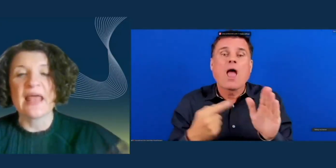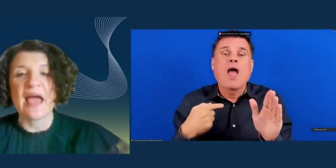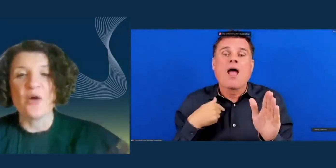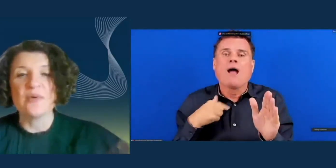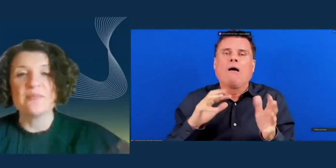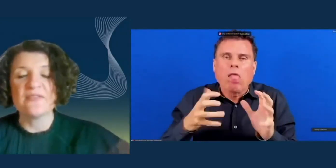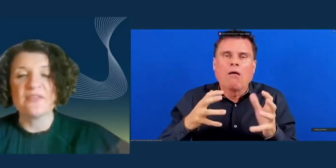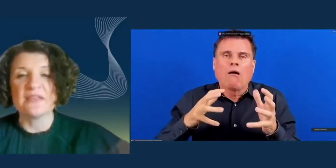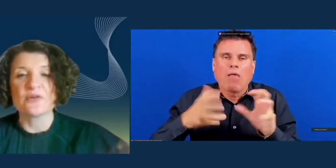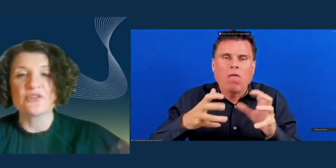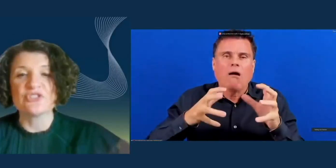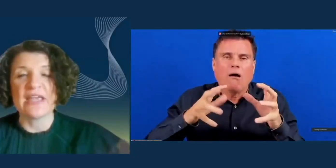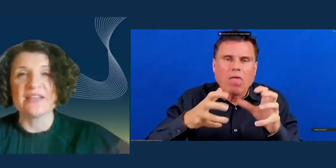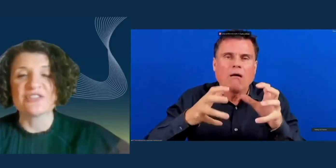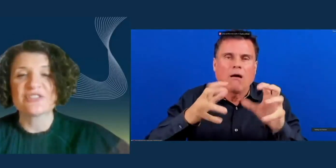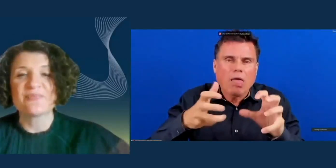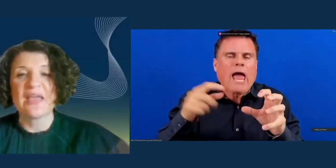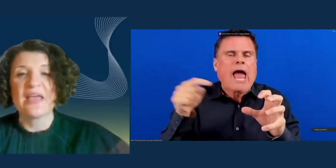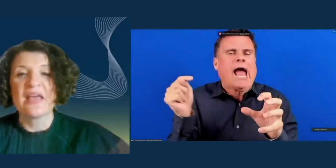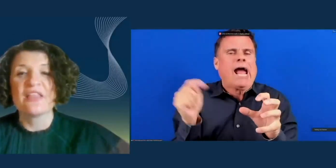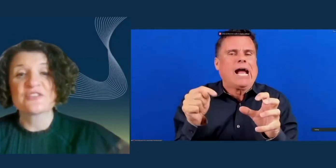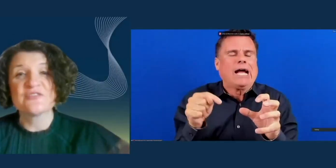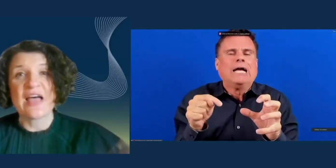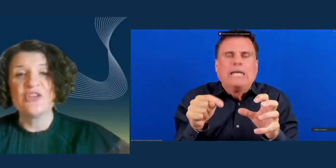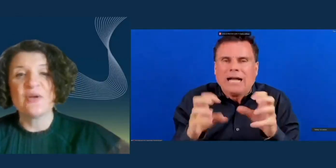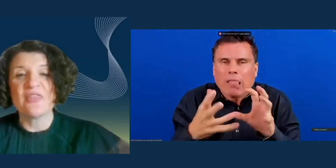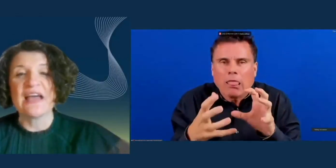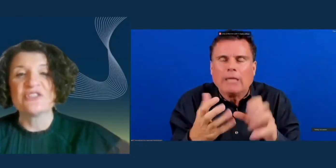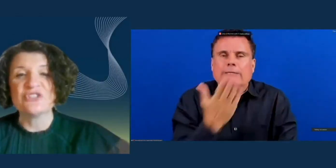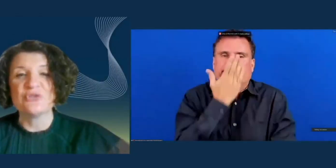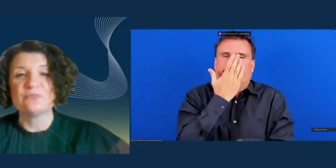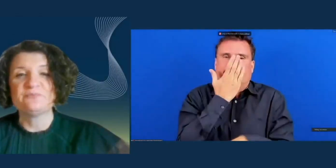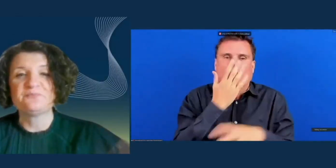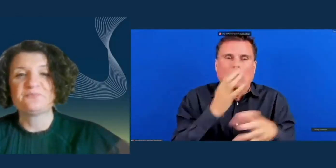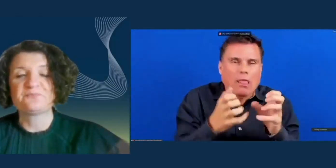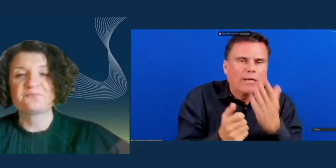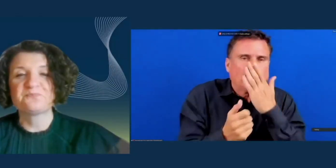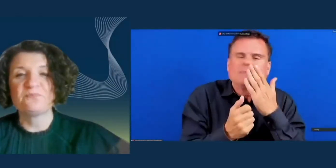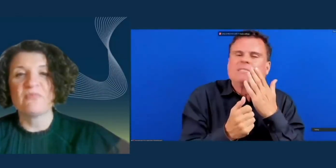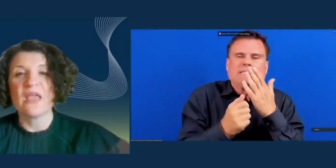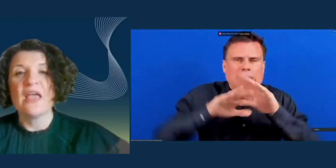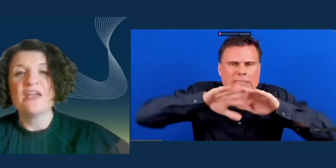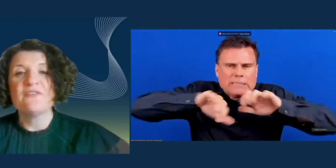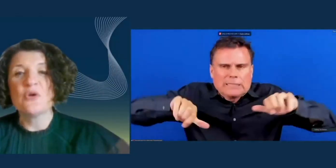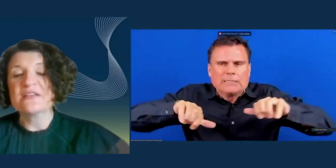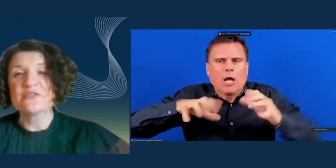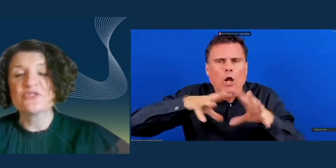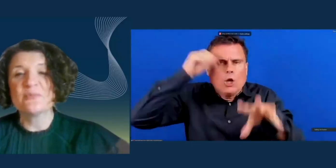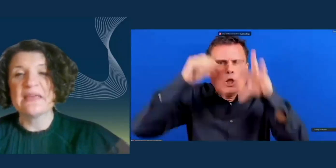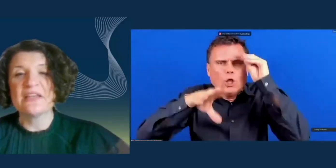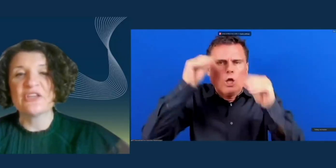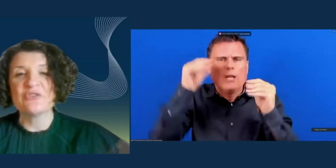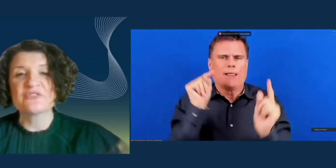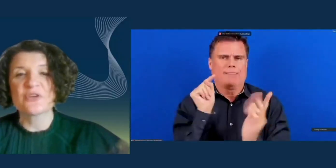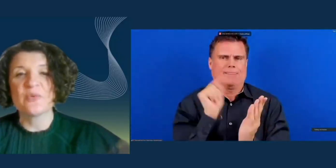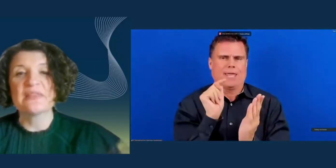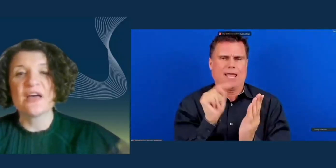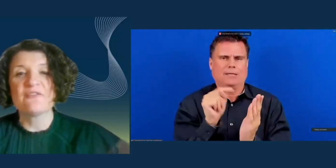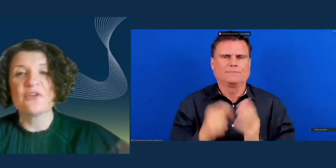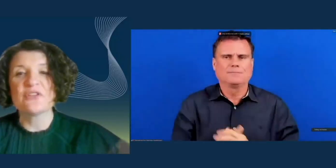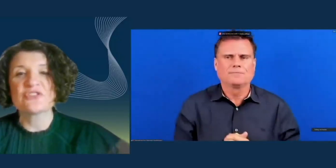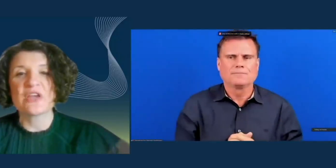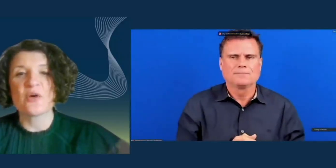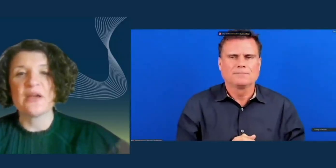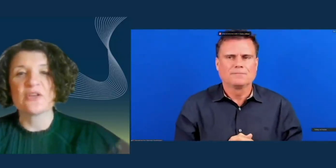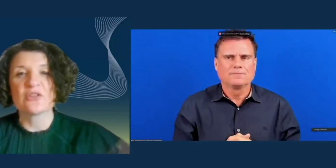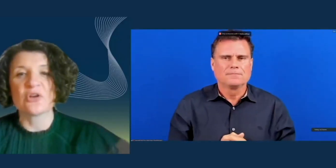and how we pivoted or changed. There's value in that too. If you are a social media user, we'd love for you